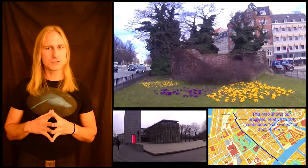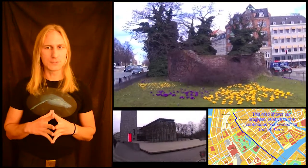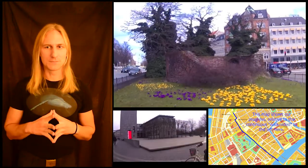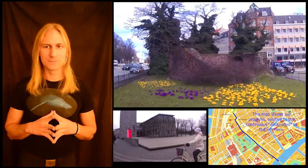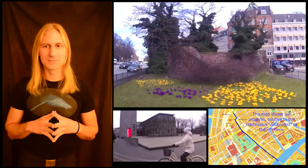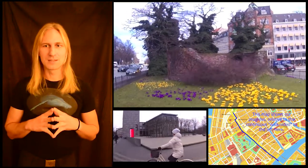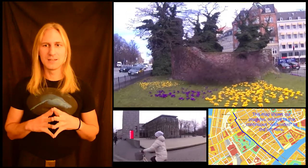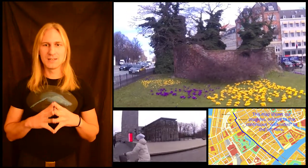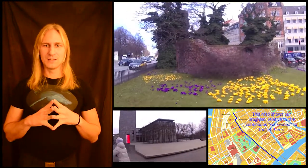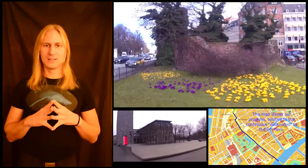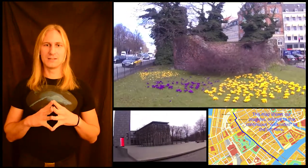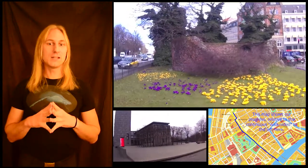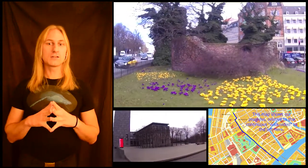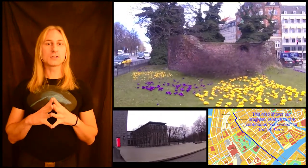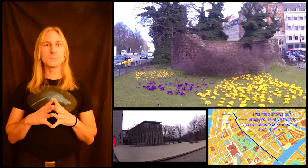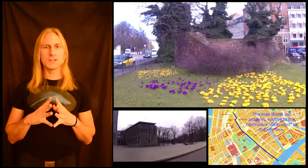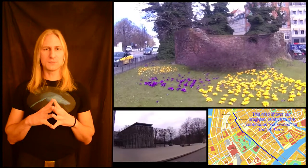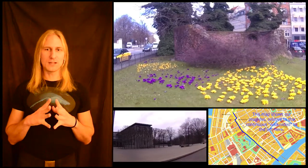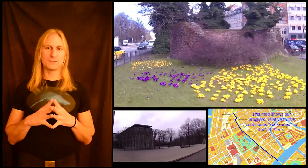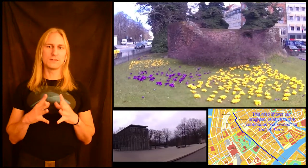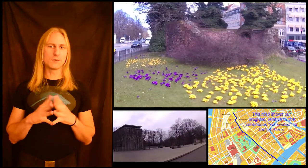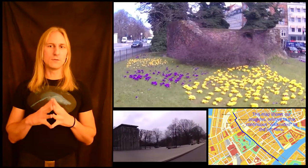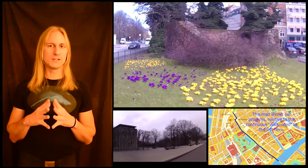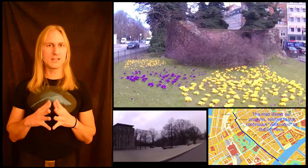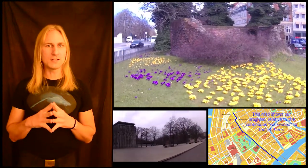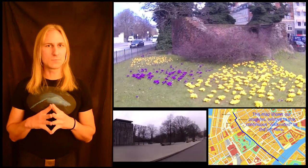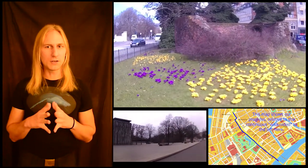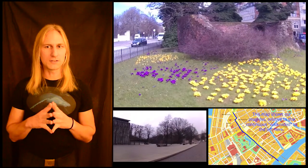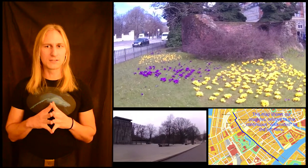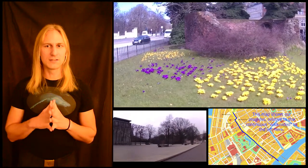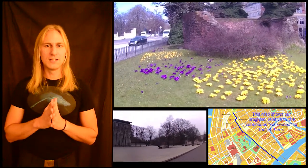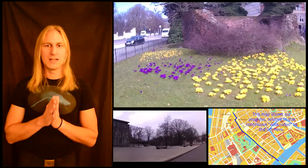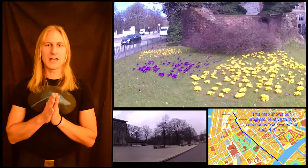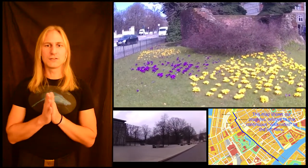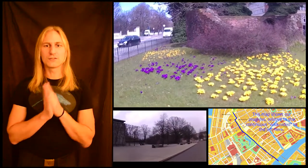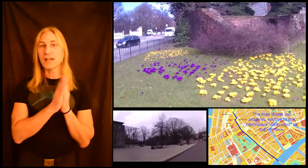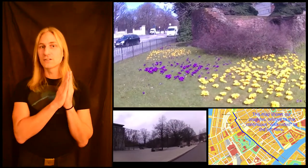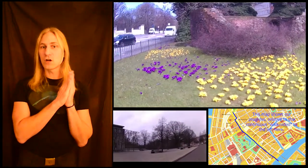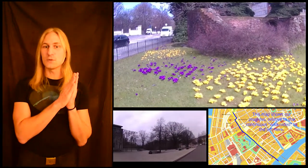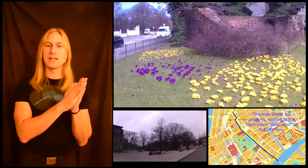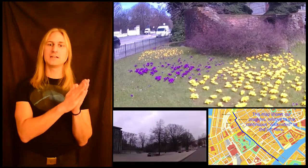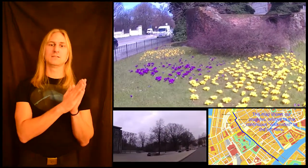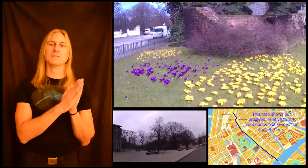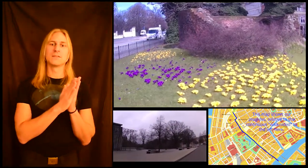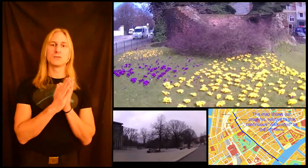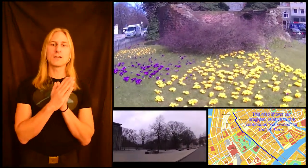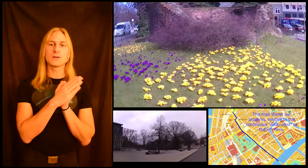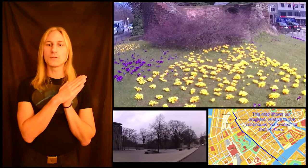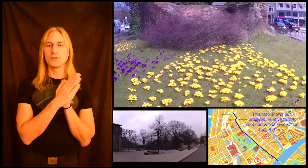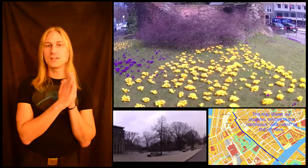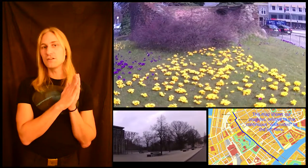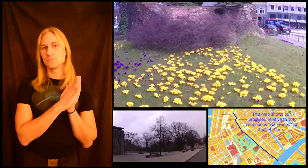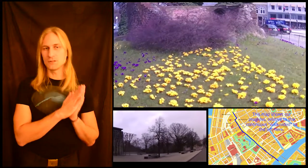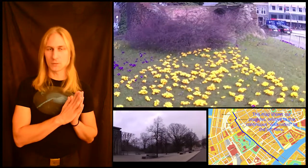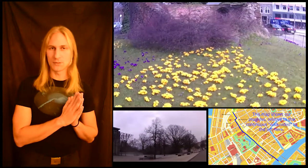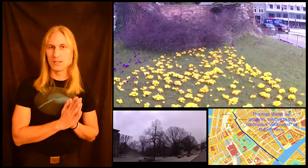13th century. He had gotten himself involved in Danish politics and sacked Copenhagen together with